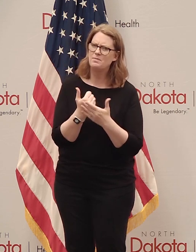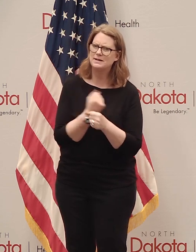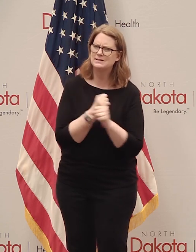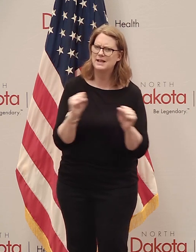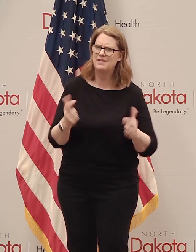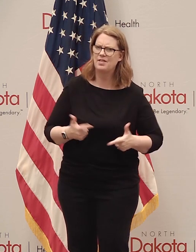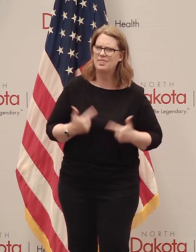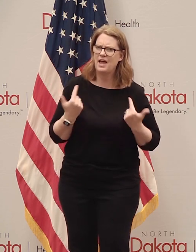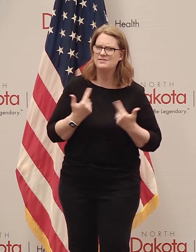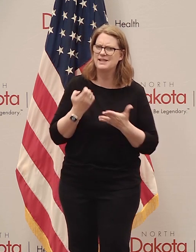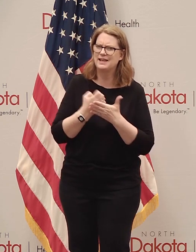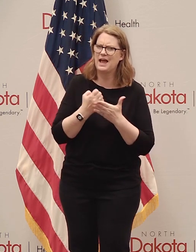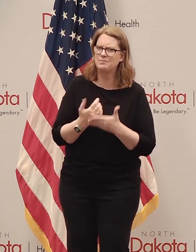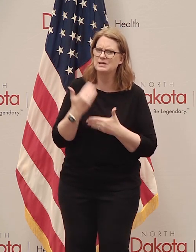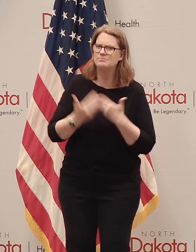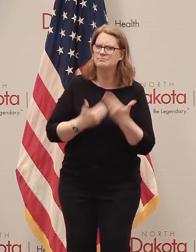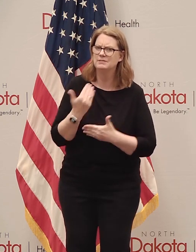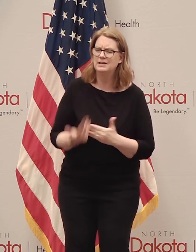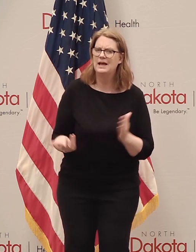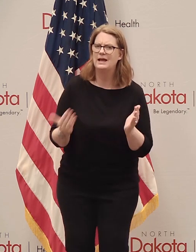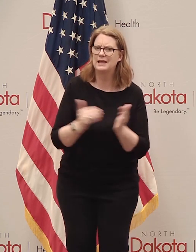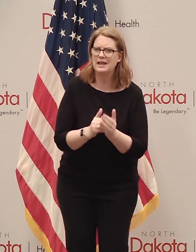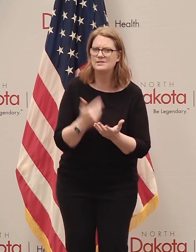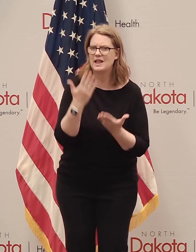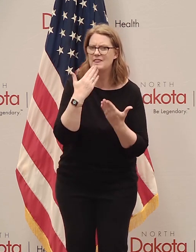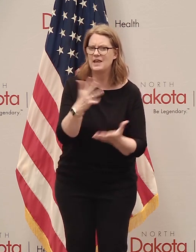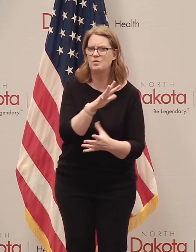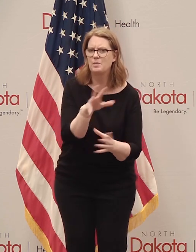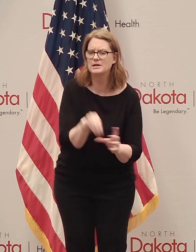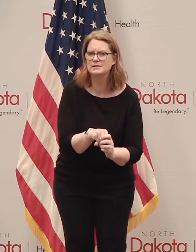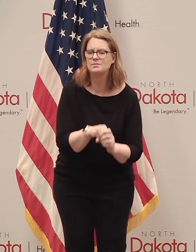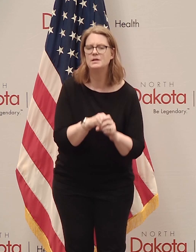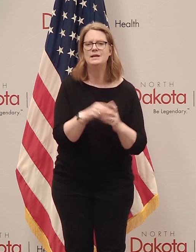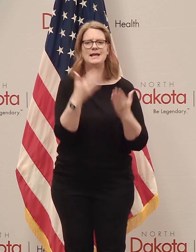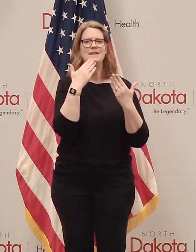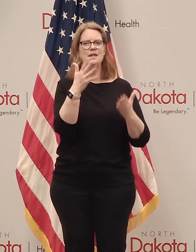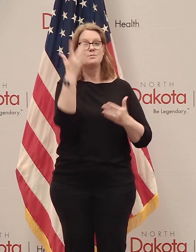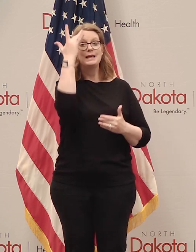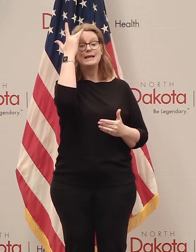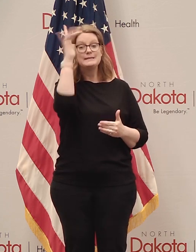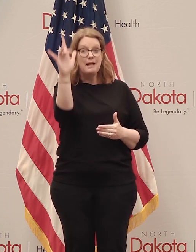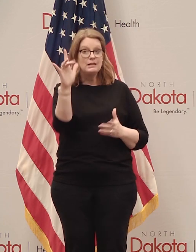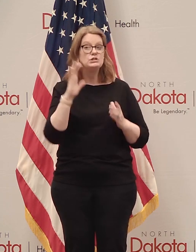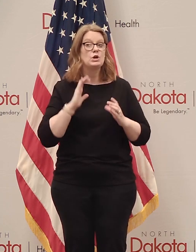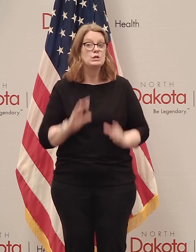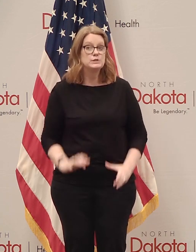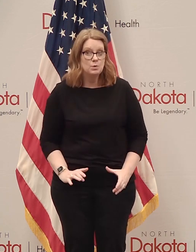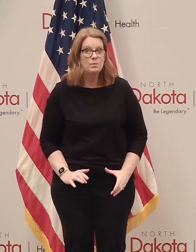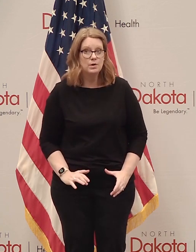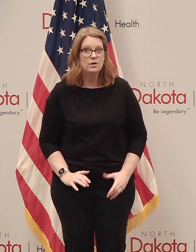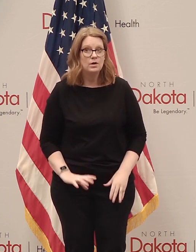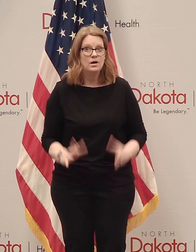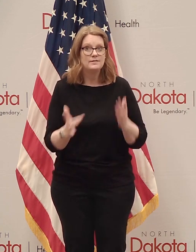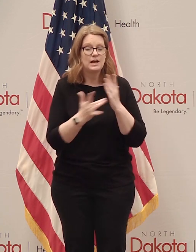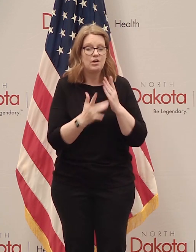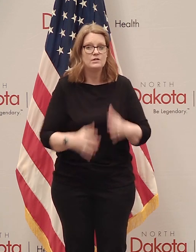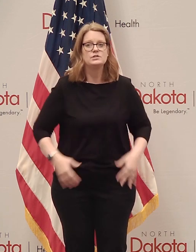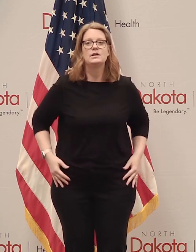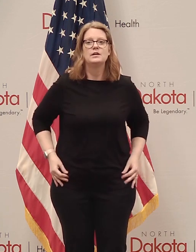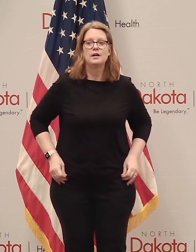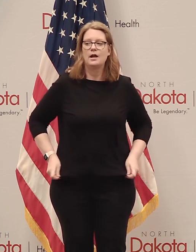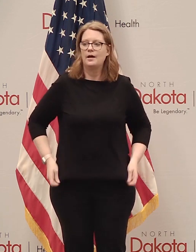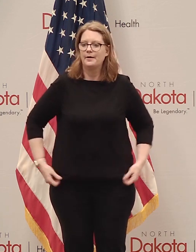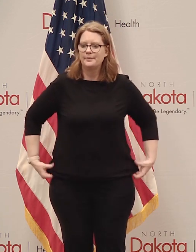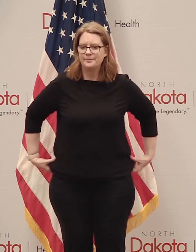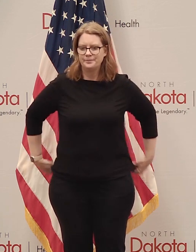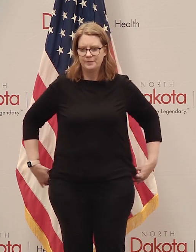our economy going. So thank you for participating, and thanks for being an intelligent consumer of technology. Next